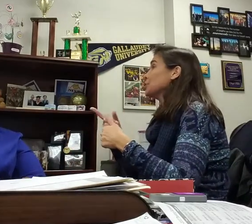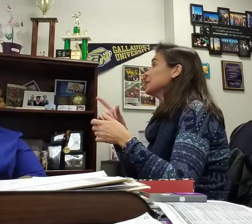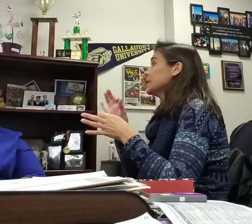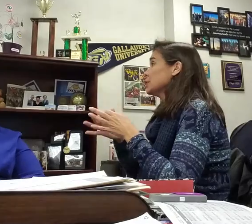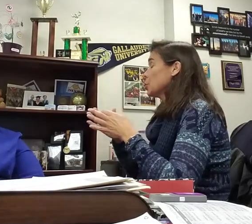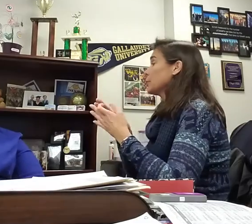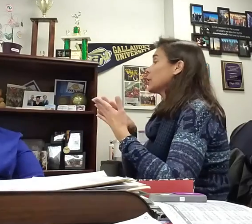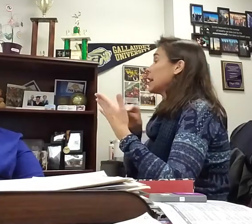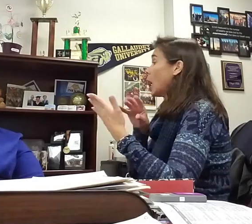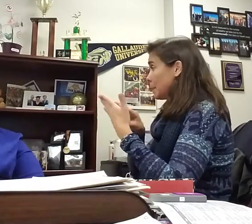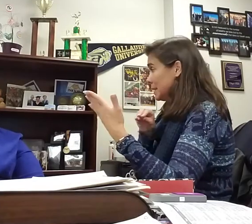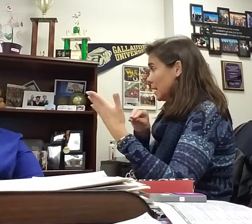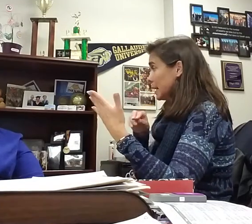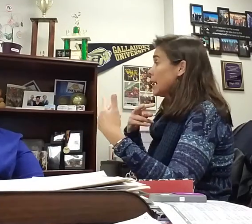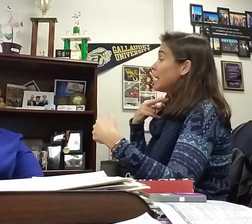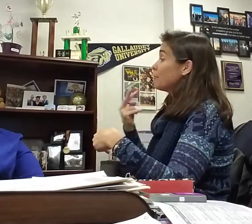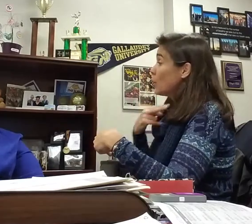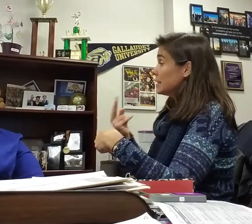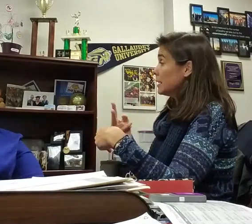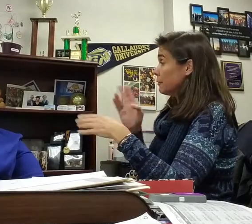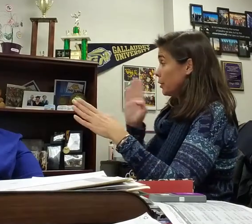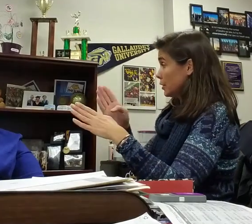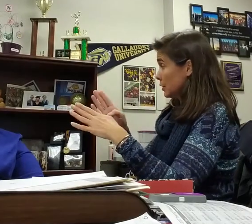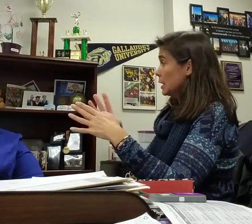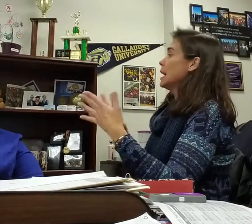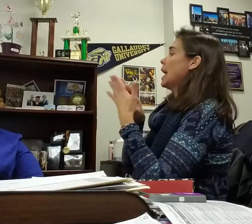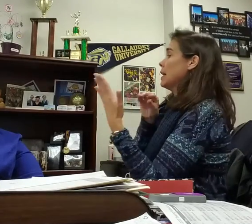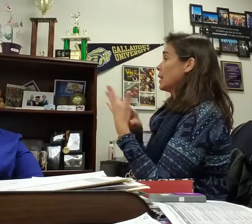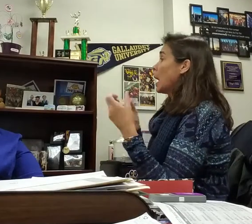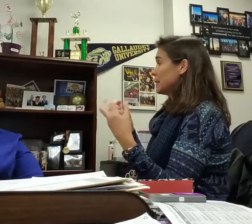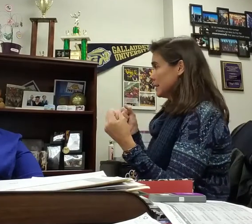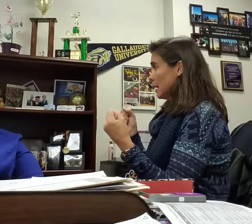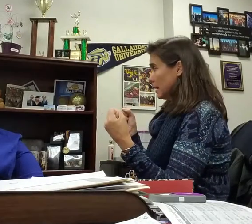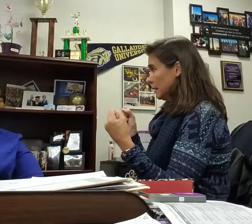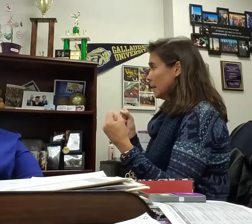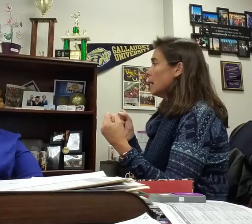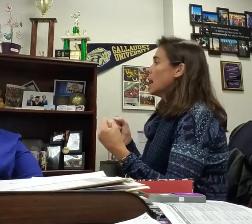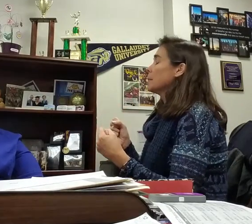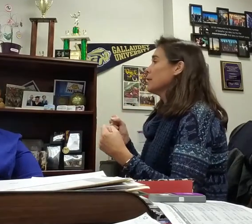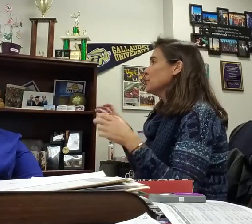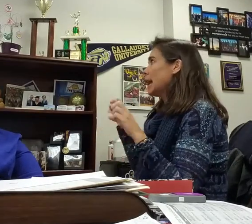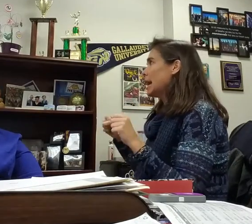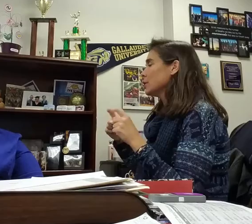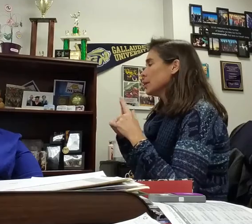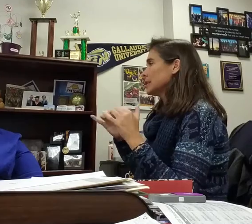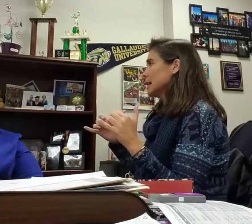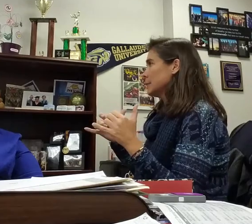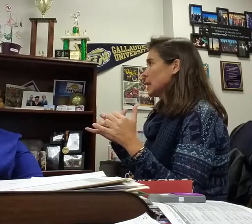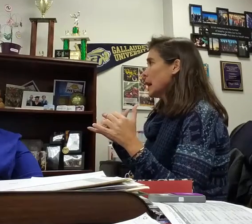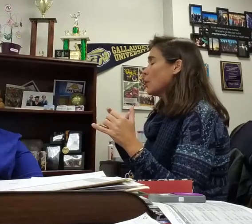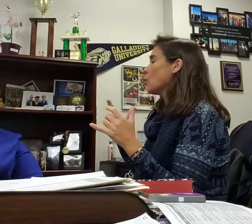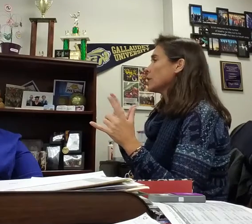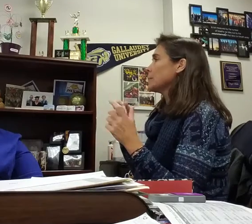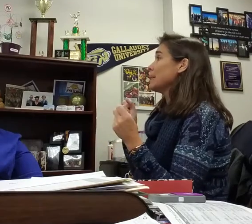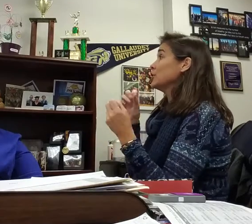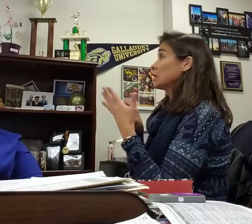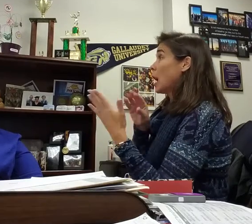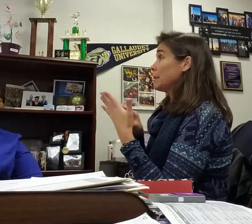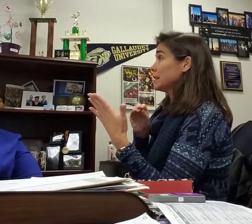is the interpreter can copy, sign, can voice it first, and then copy sign. Okay. If you can do it at the same time, or maybe just copy, sign